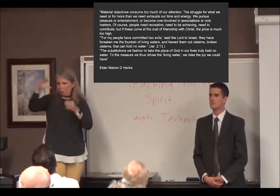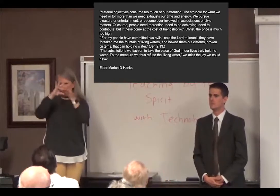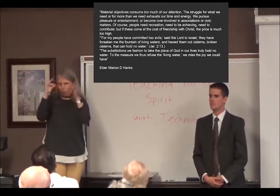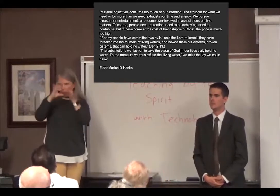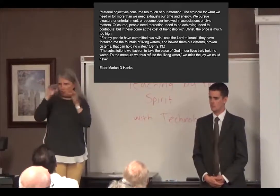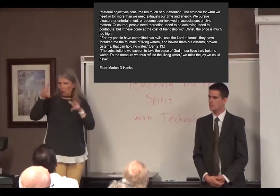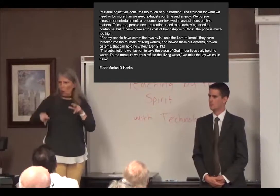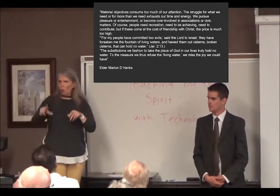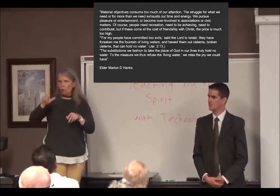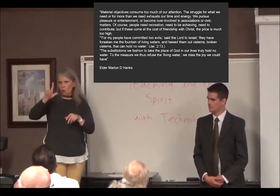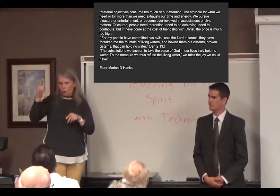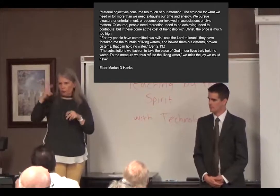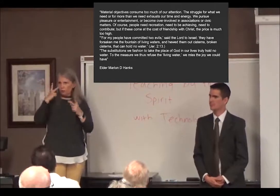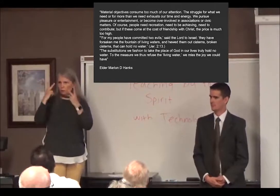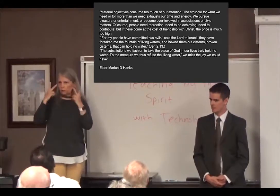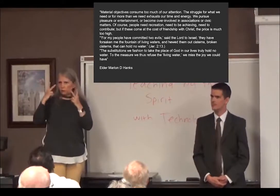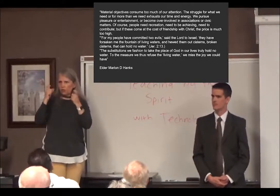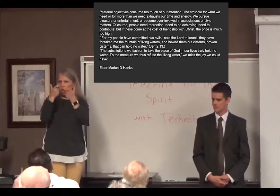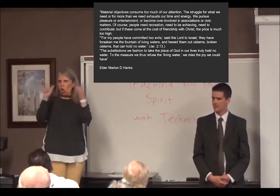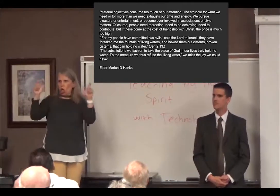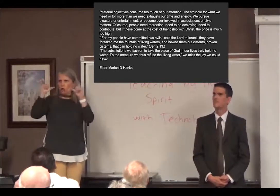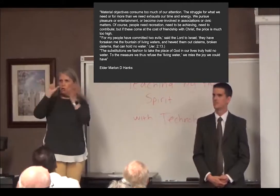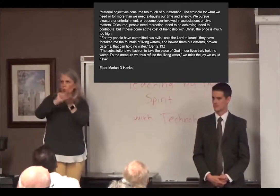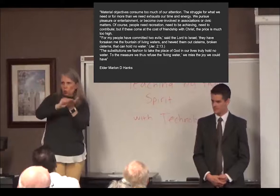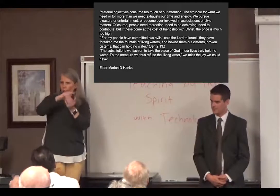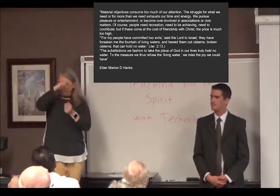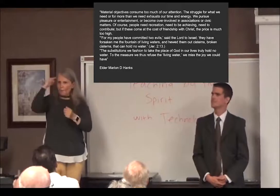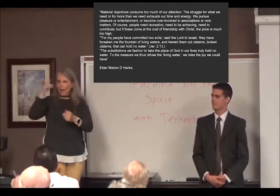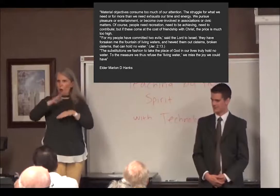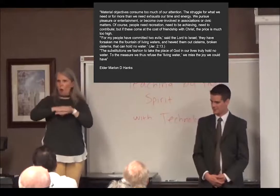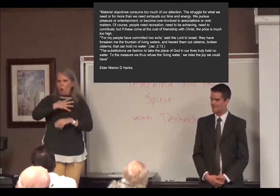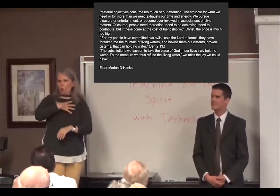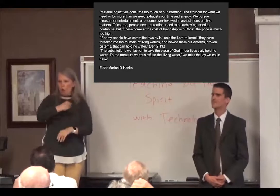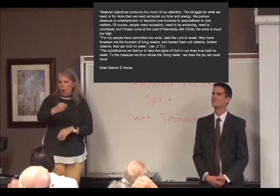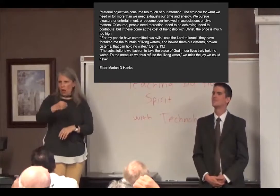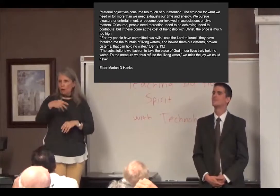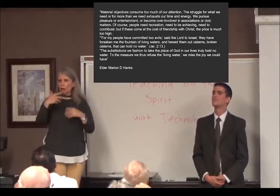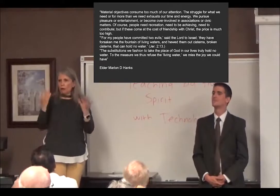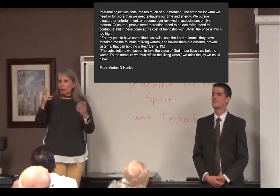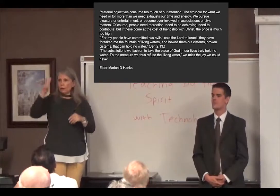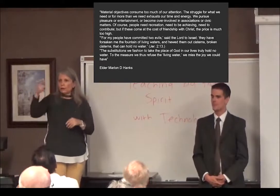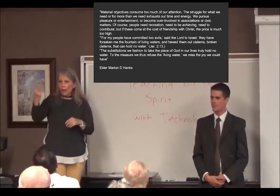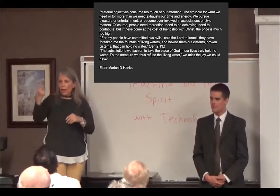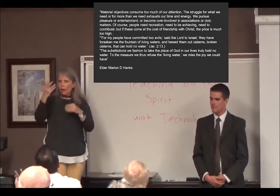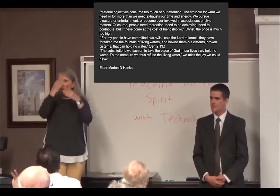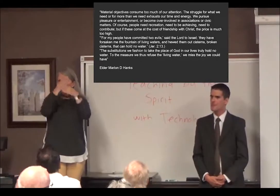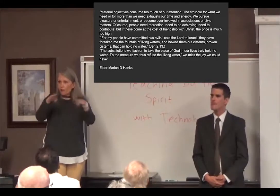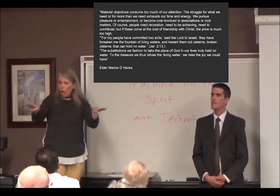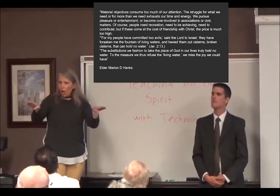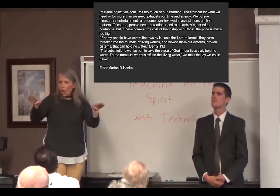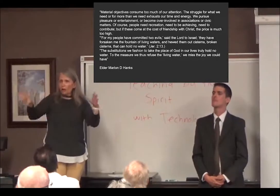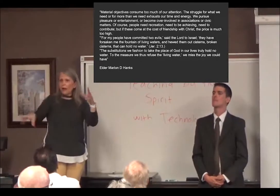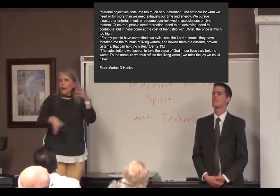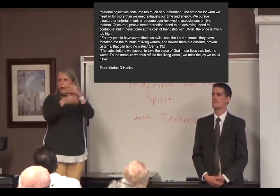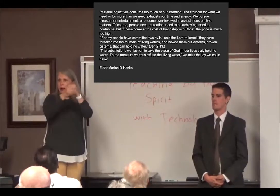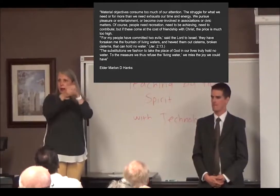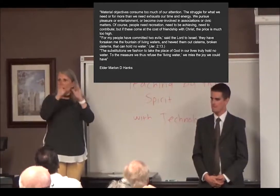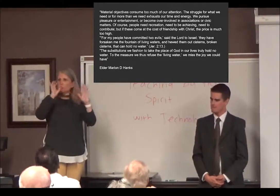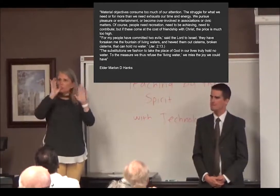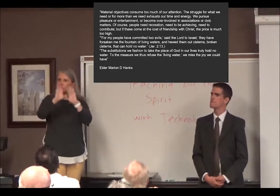exactly the same as he said. Low vision, need bigger words. Black on white is just not good. Anyway, dividing and